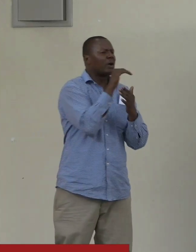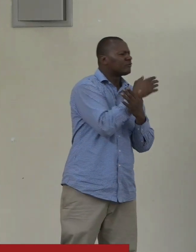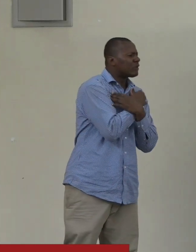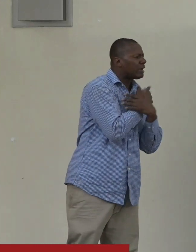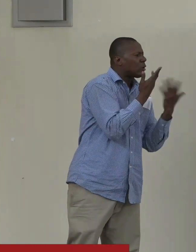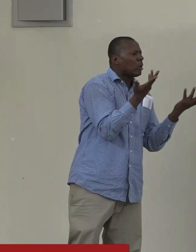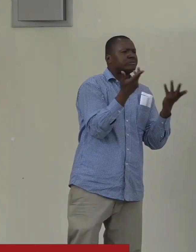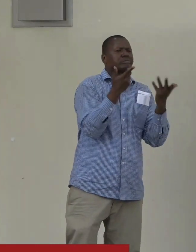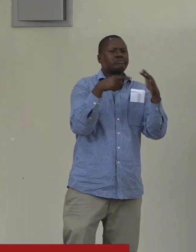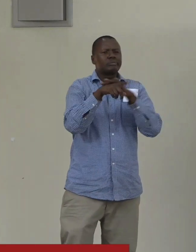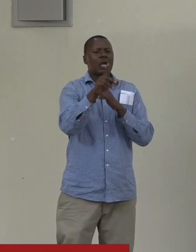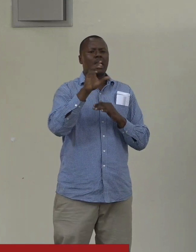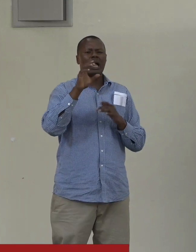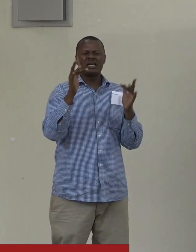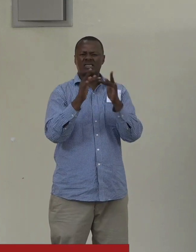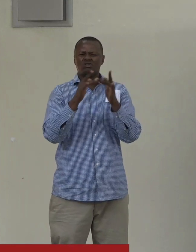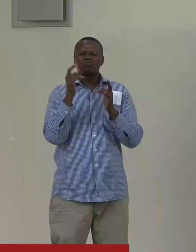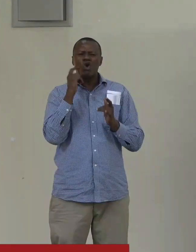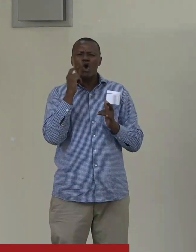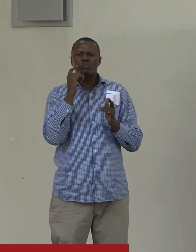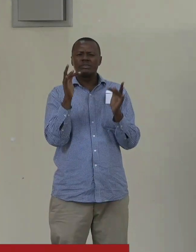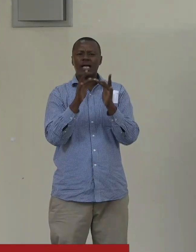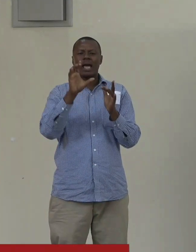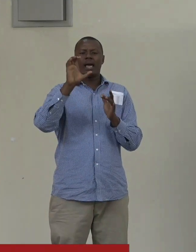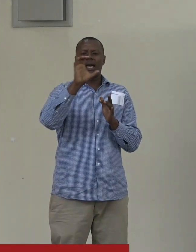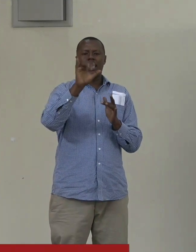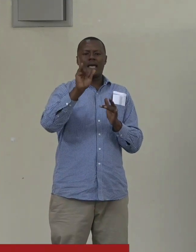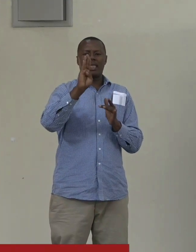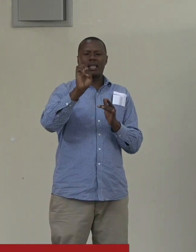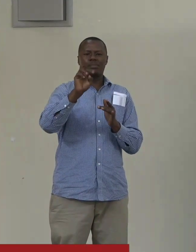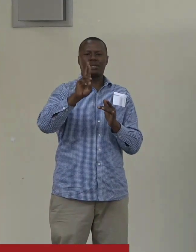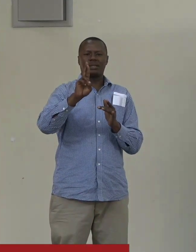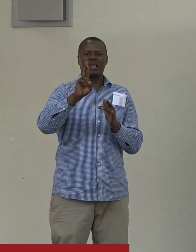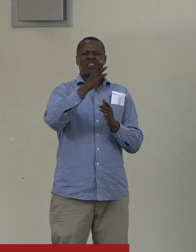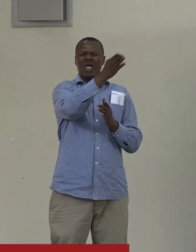that? Where do I ask my friends? Then you decide to go to a cyber.